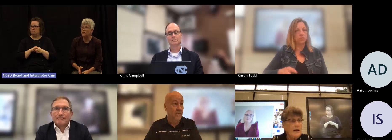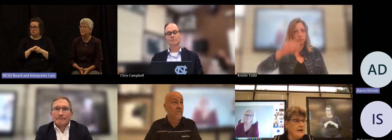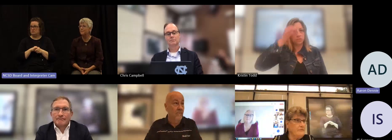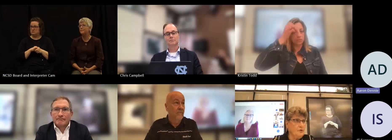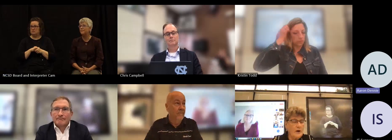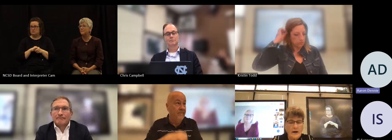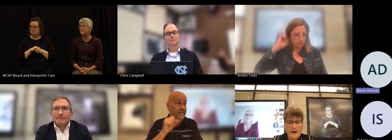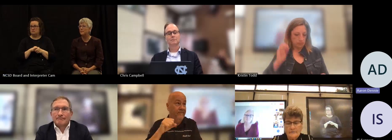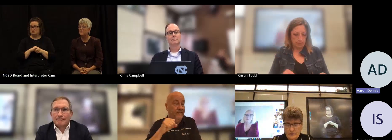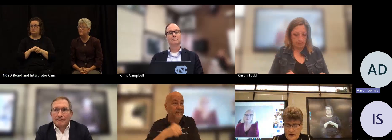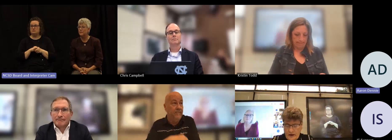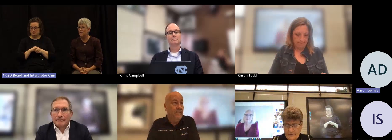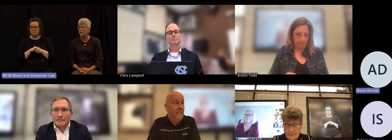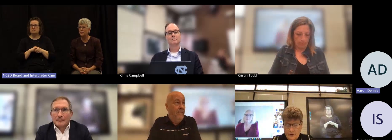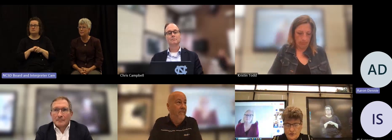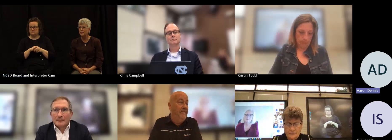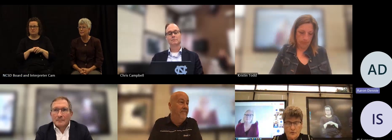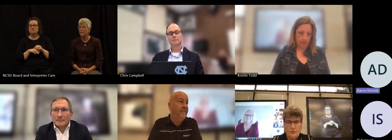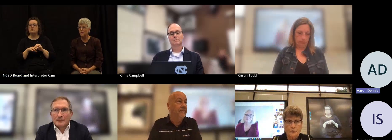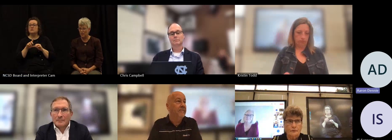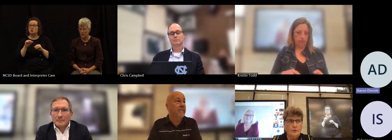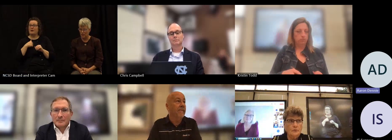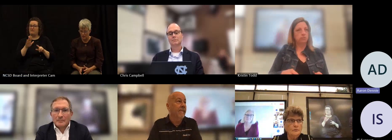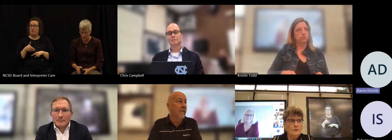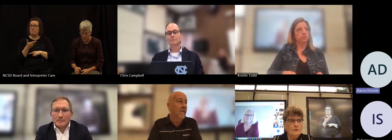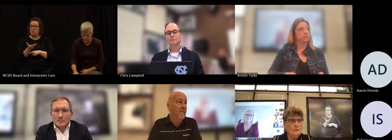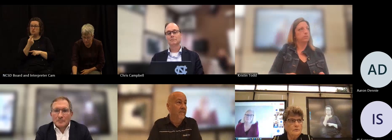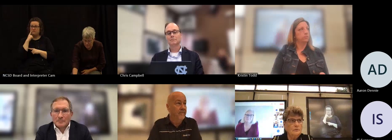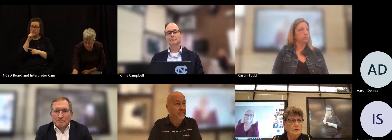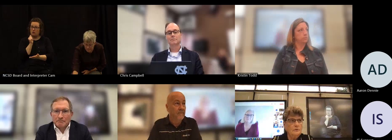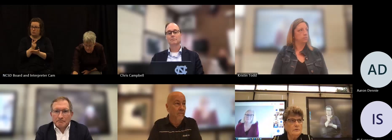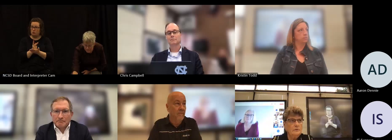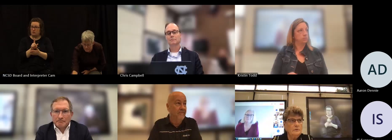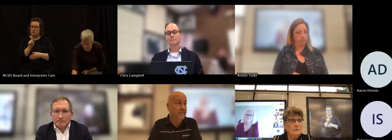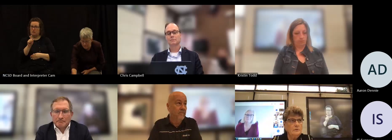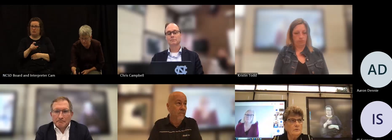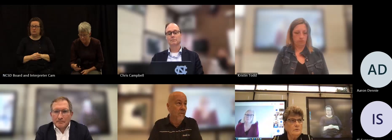Yes. And if you have, do I have a motion for approval?